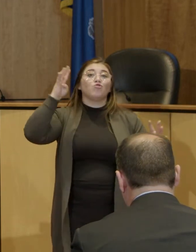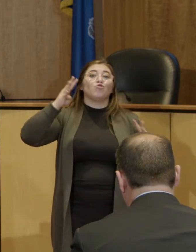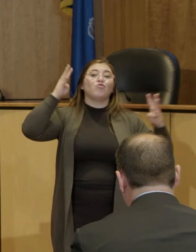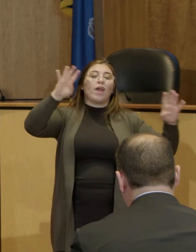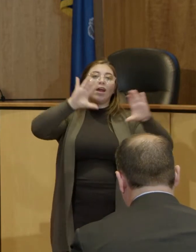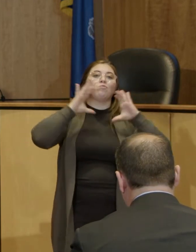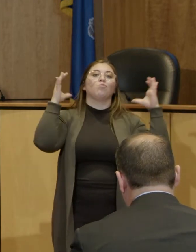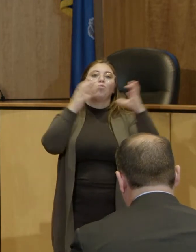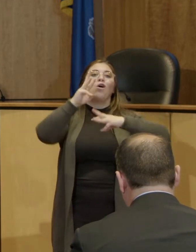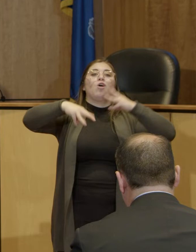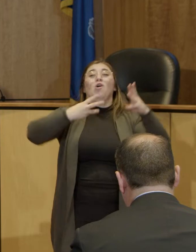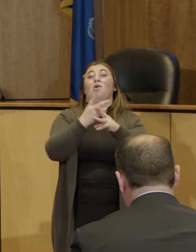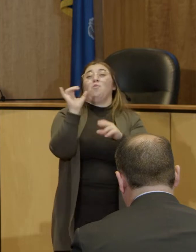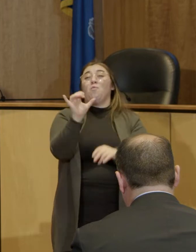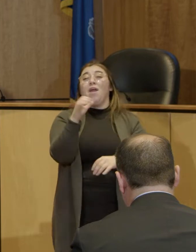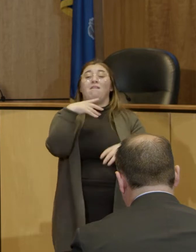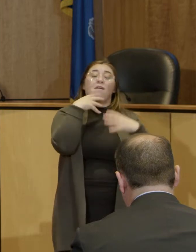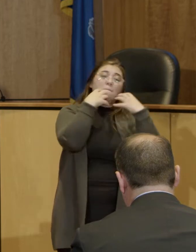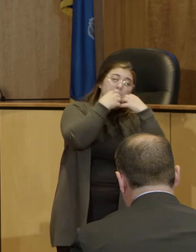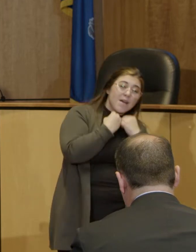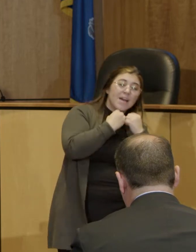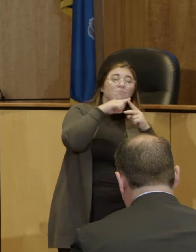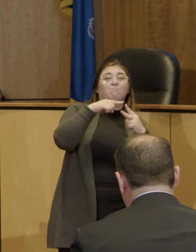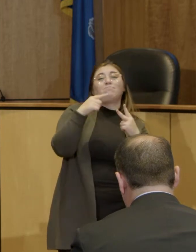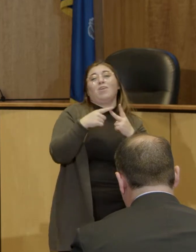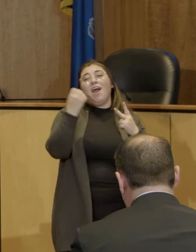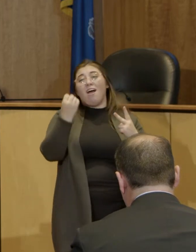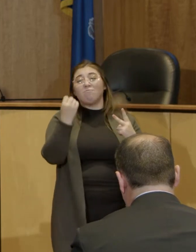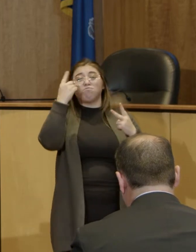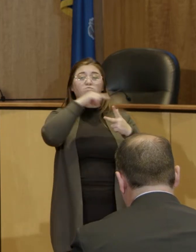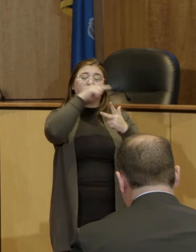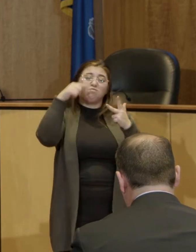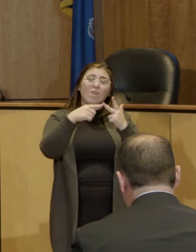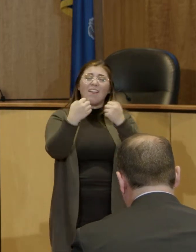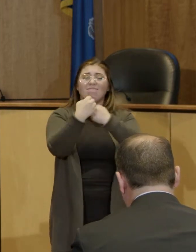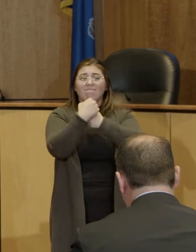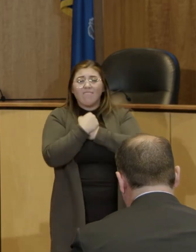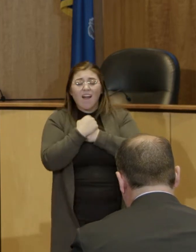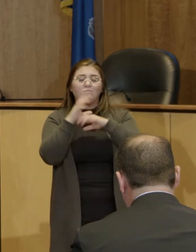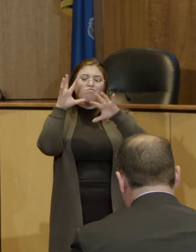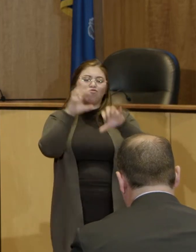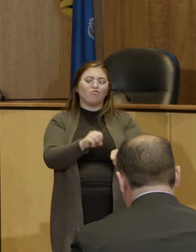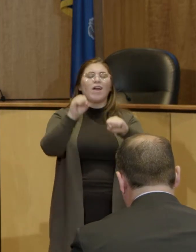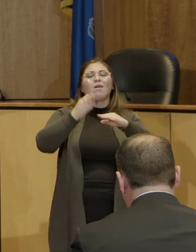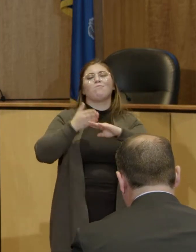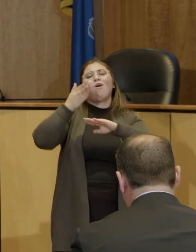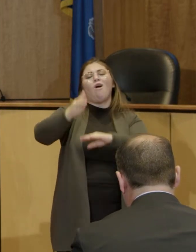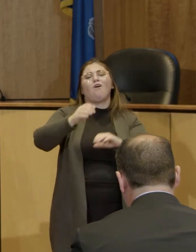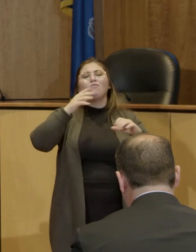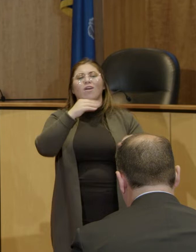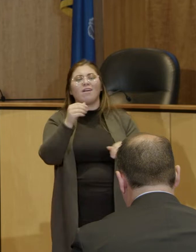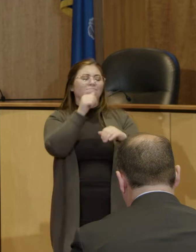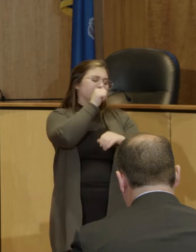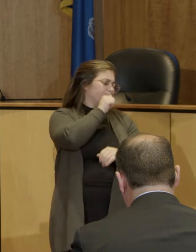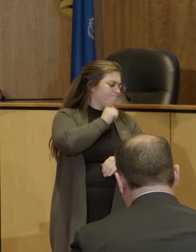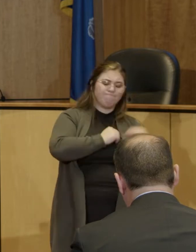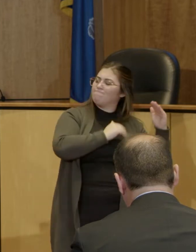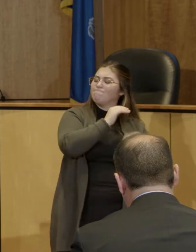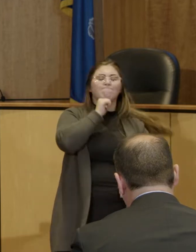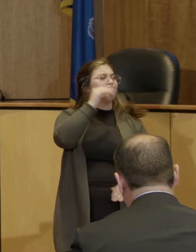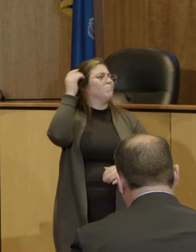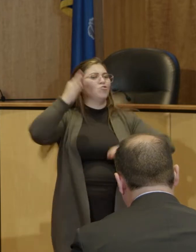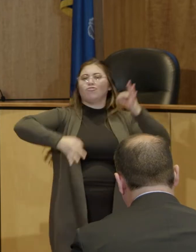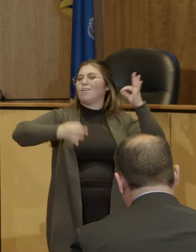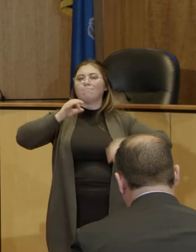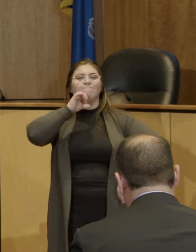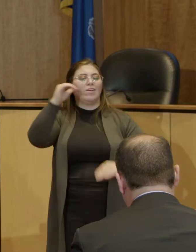a world where compassion, understanding, and love triumph over intolerance, injustice,